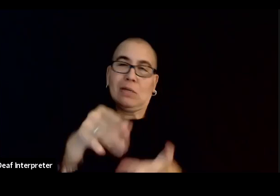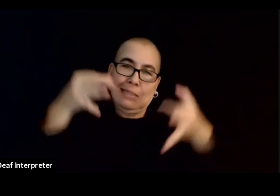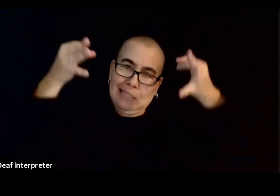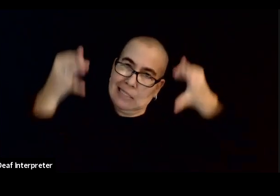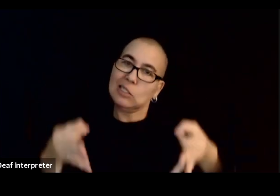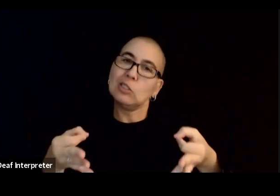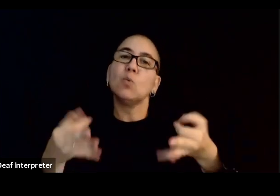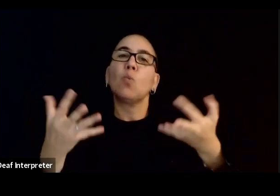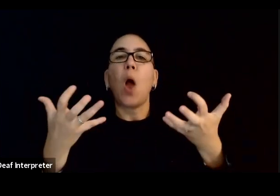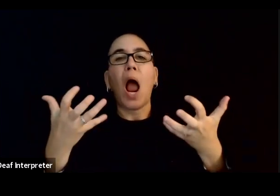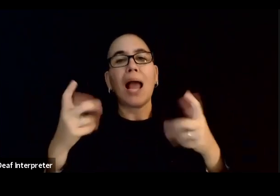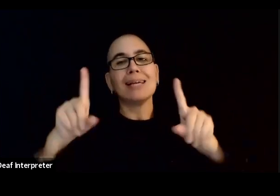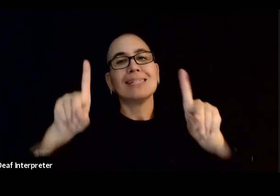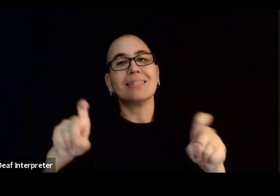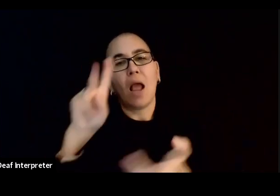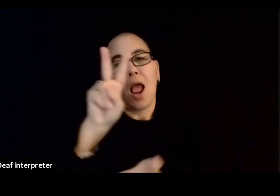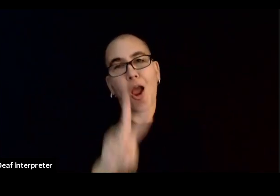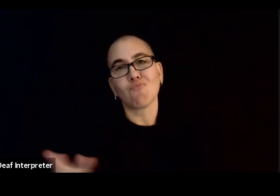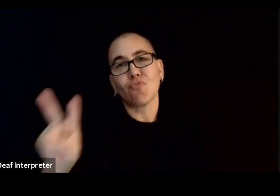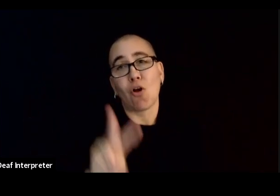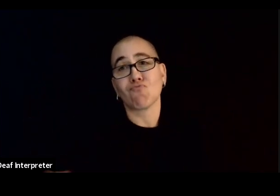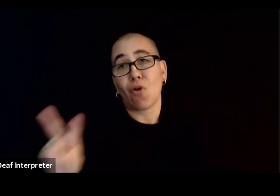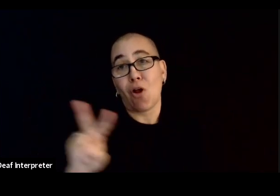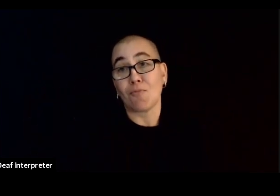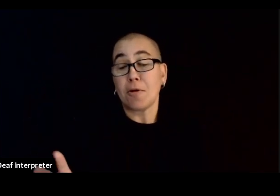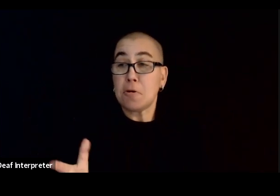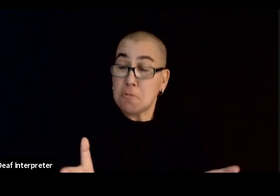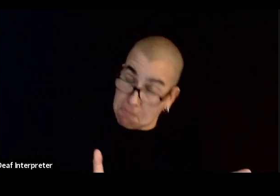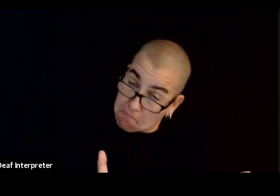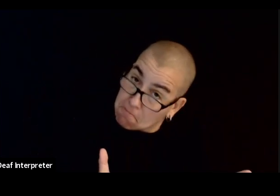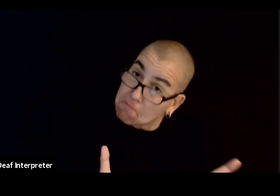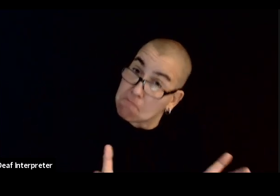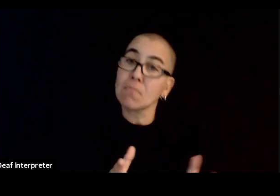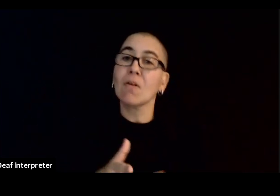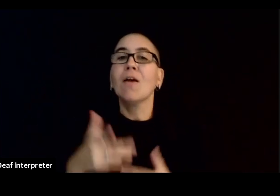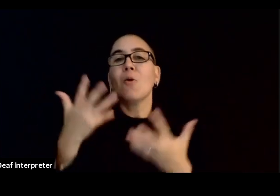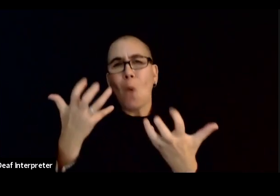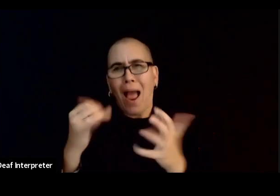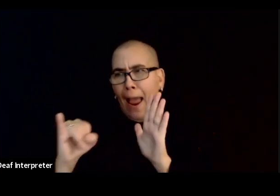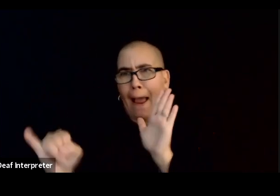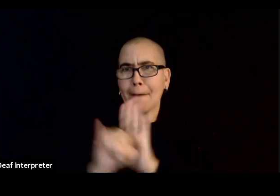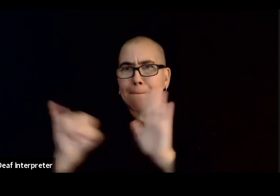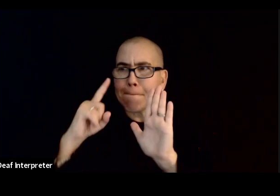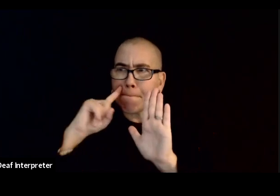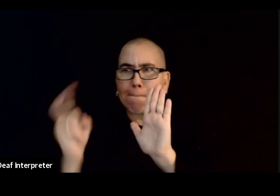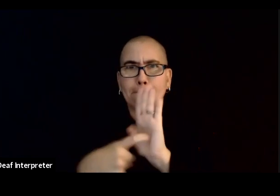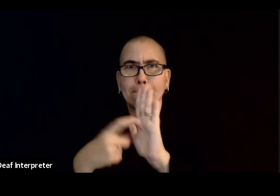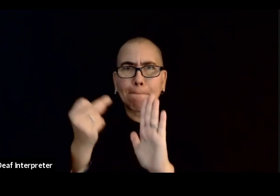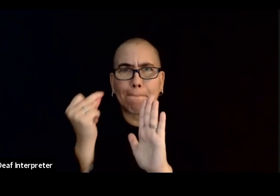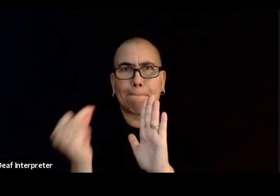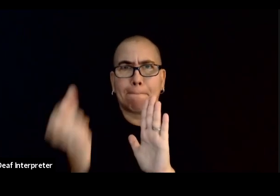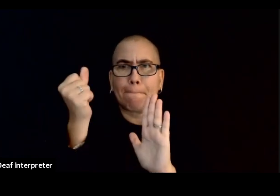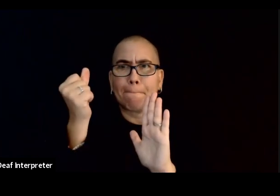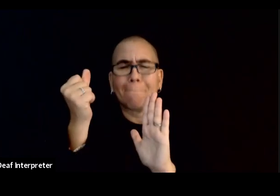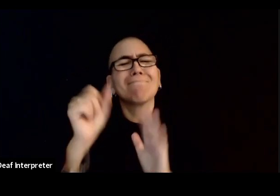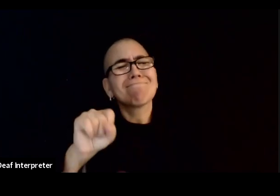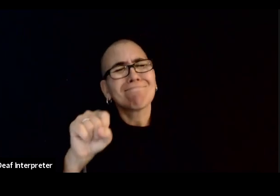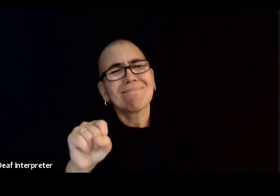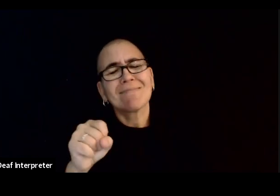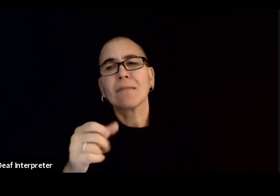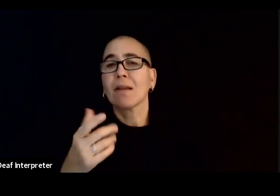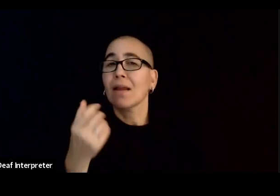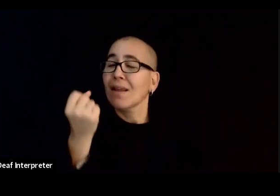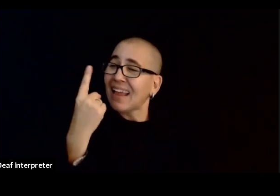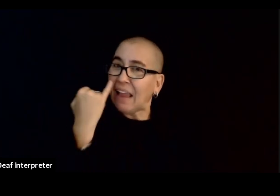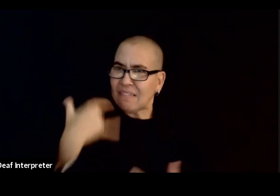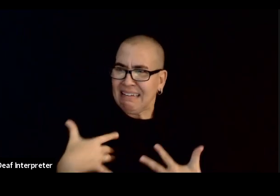to be identifying cases early so that you can isolate and quarantine. But that also